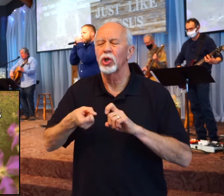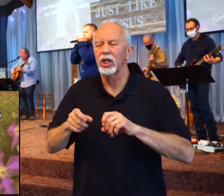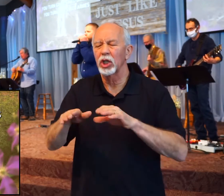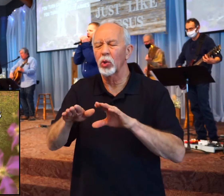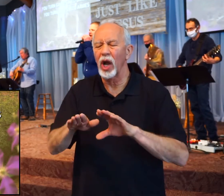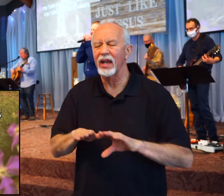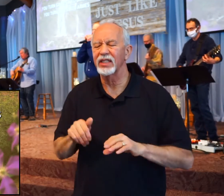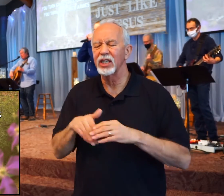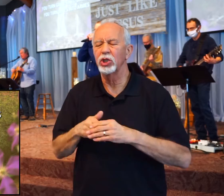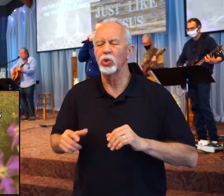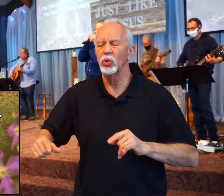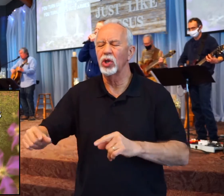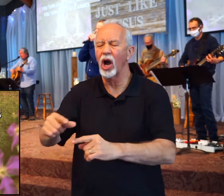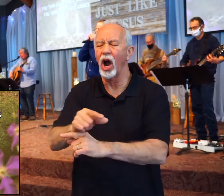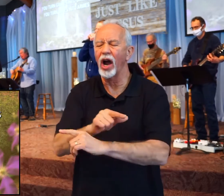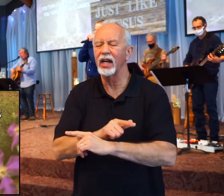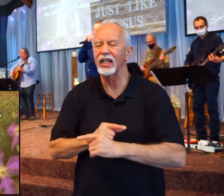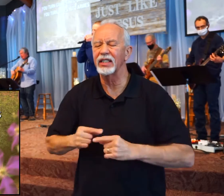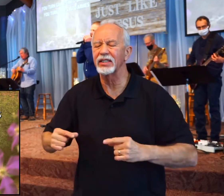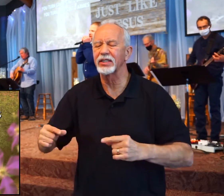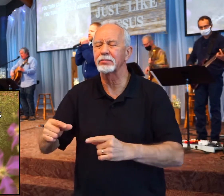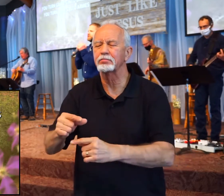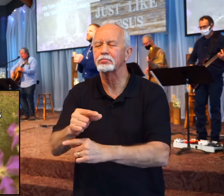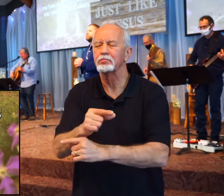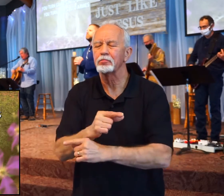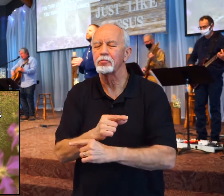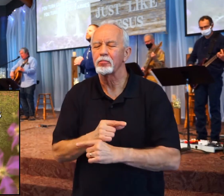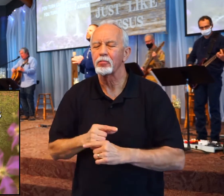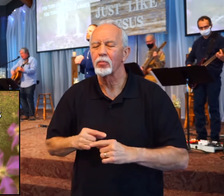You turn graves into gardens.